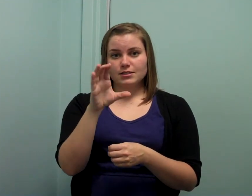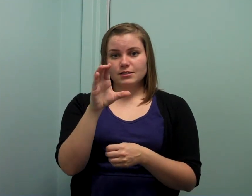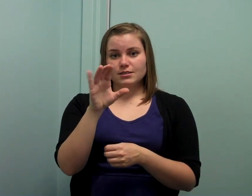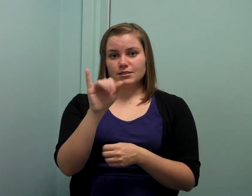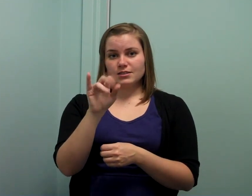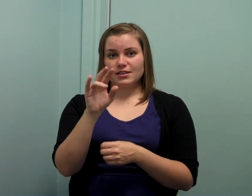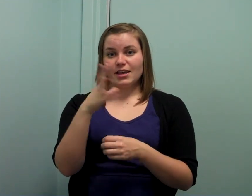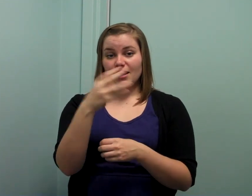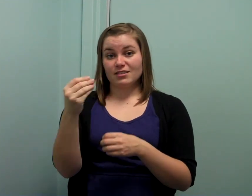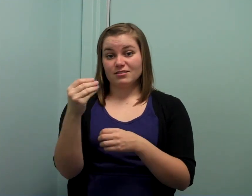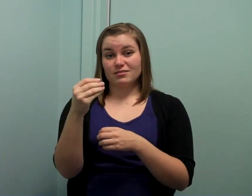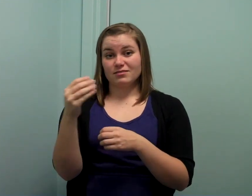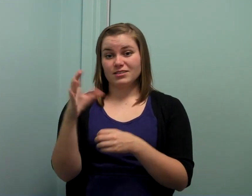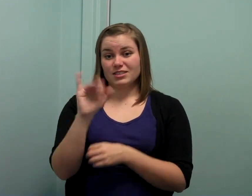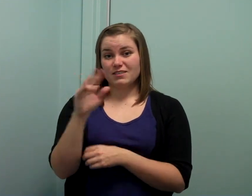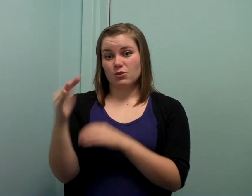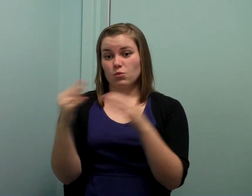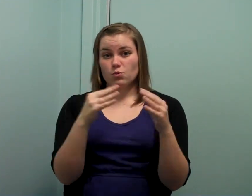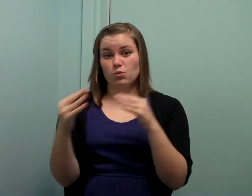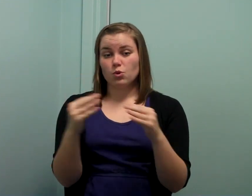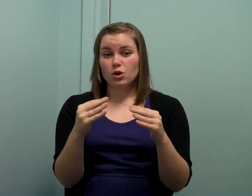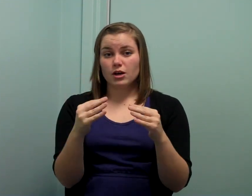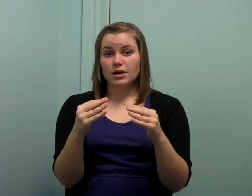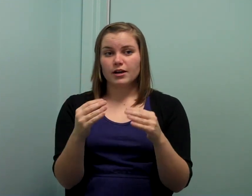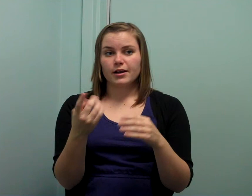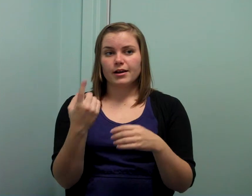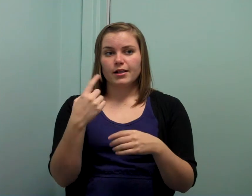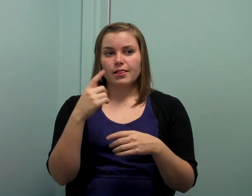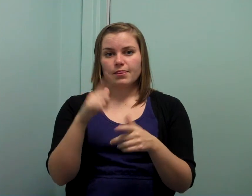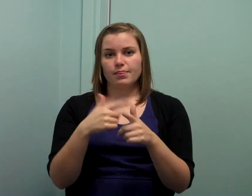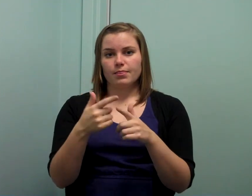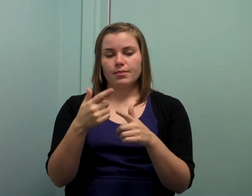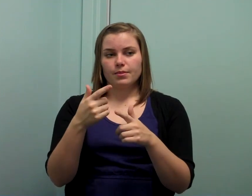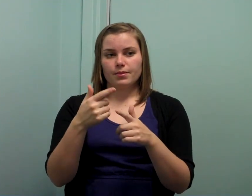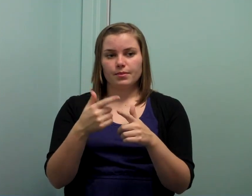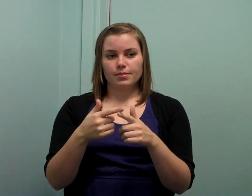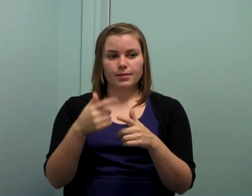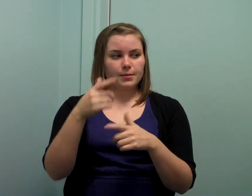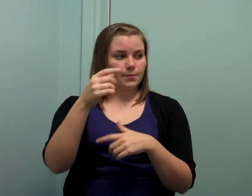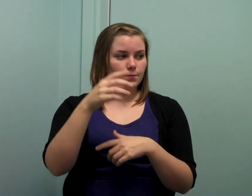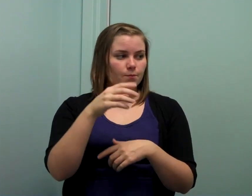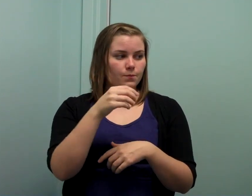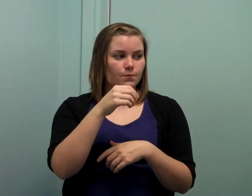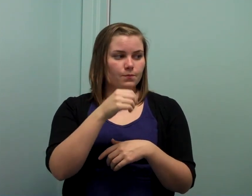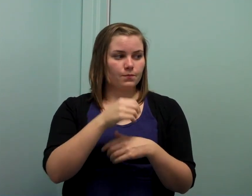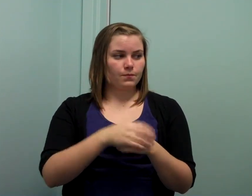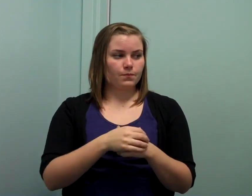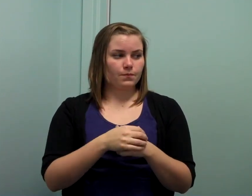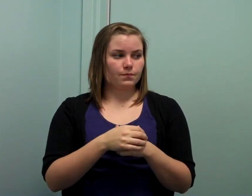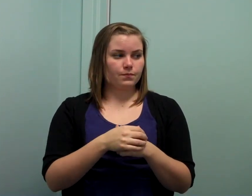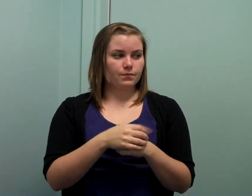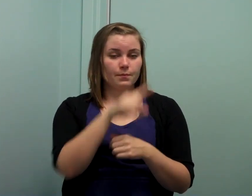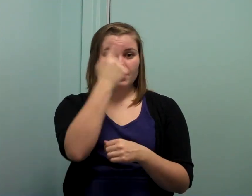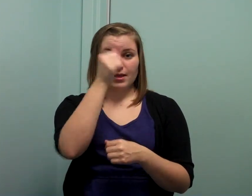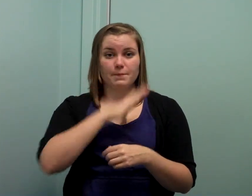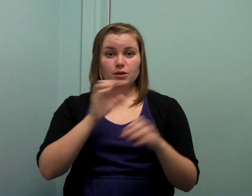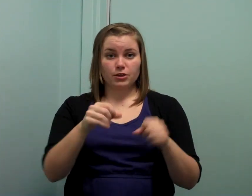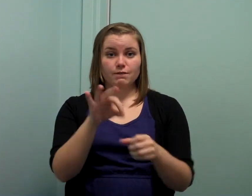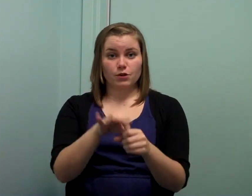were systematically denied it in a variety of ways. We won't go into it this time. It took another 60 years to get women